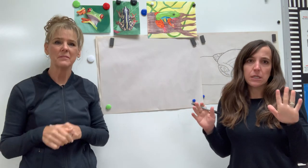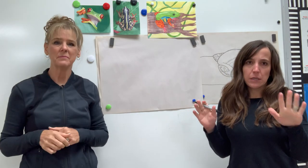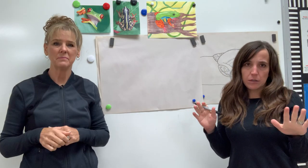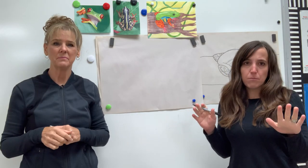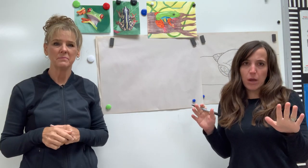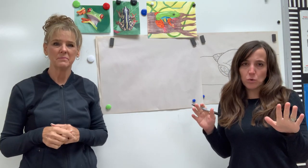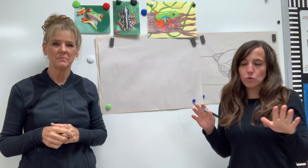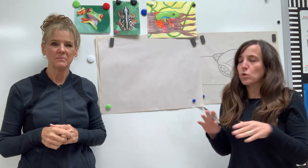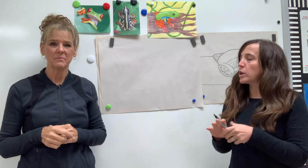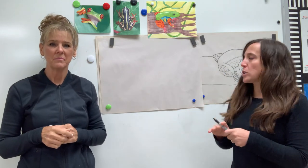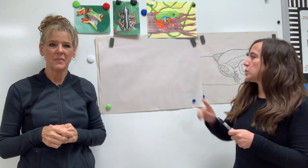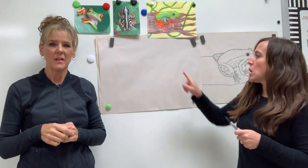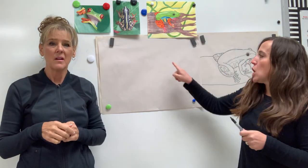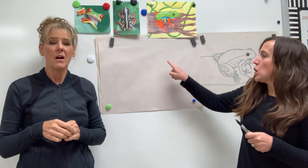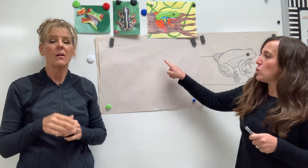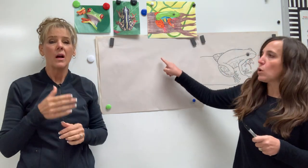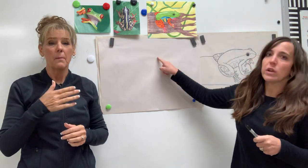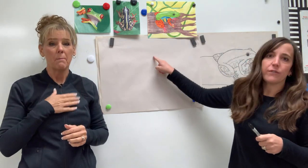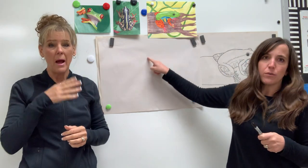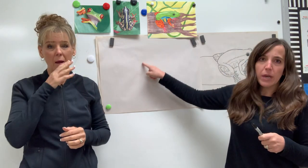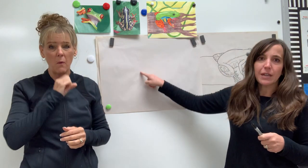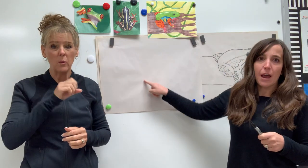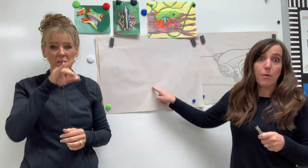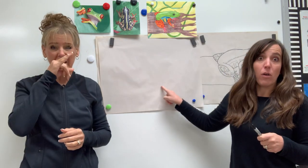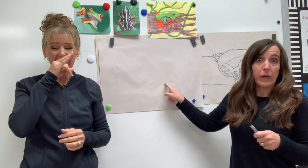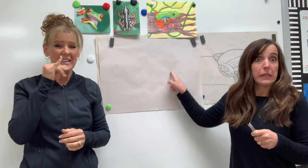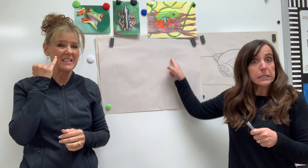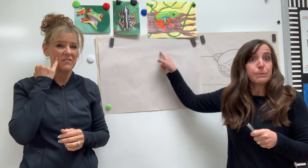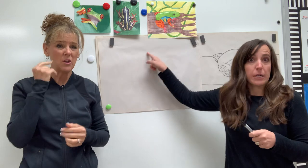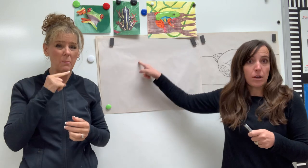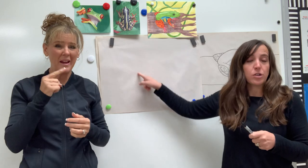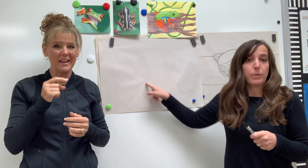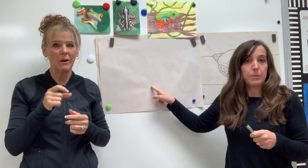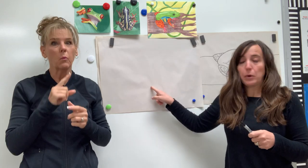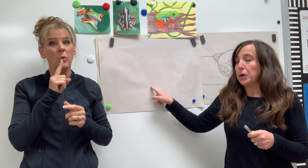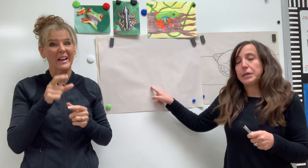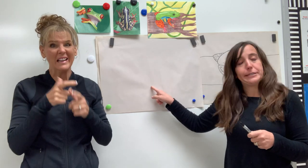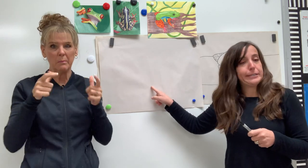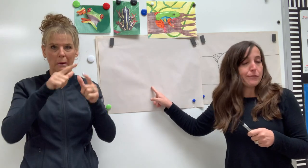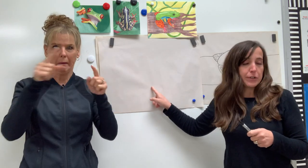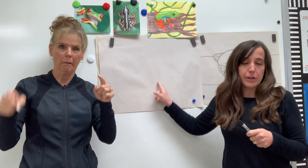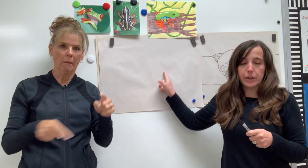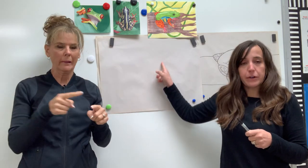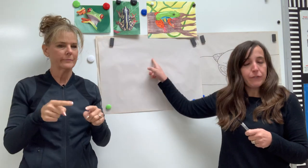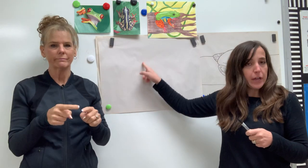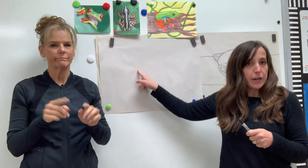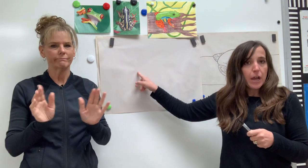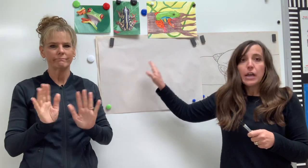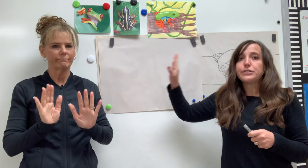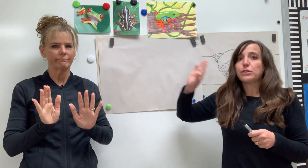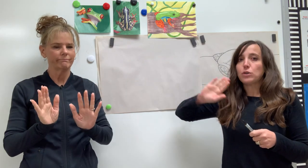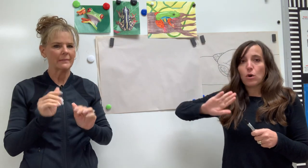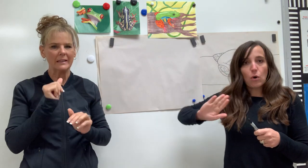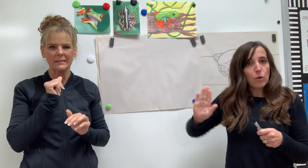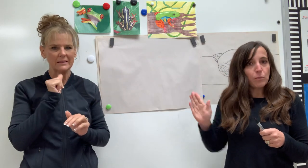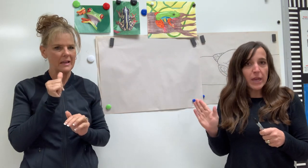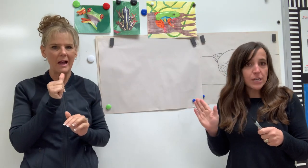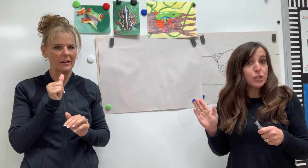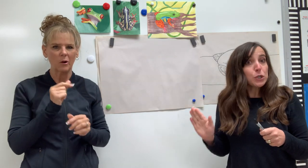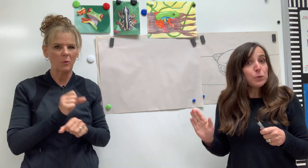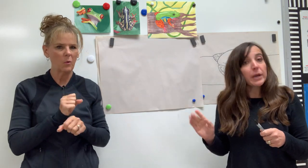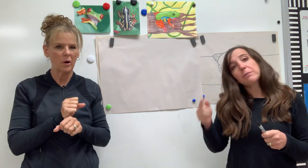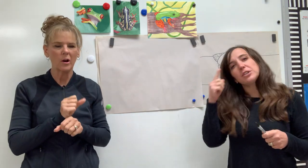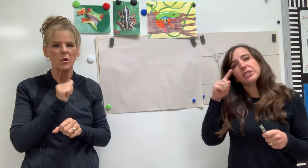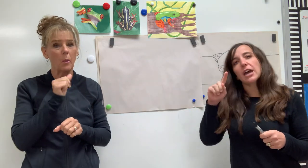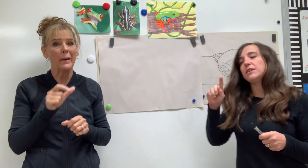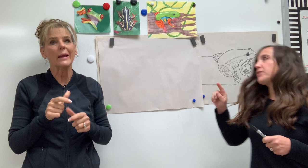course, my older warriors, you know that if you make an eyeball like this big on your paper, he's definitely not going to fit. So don't make